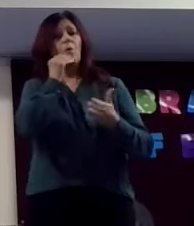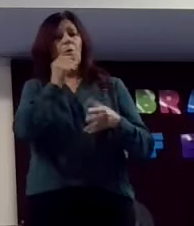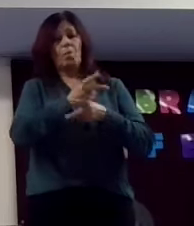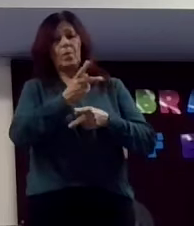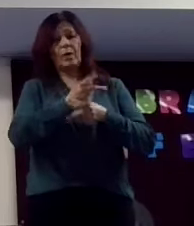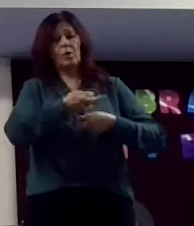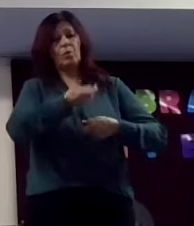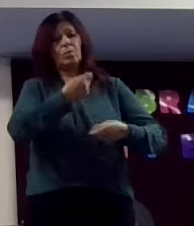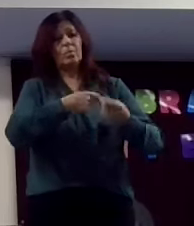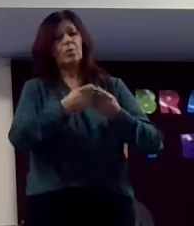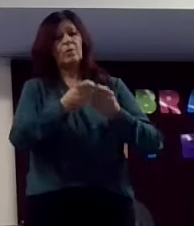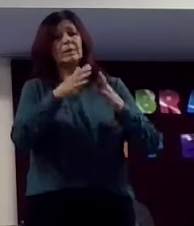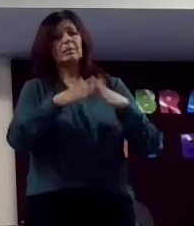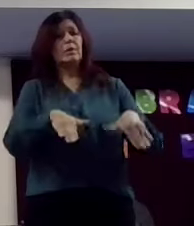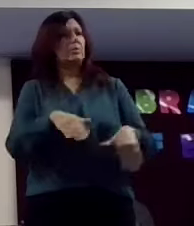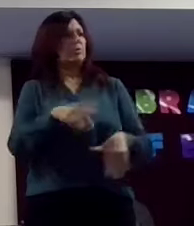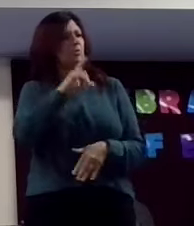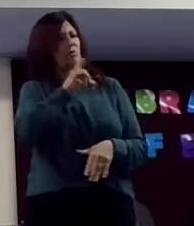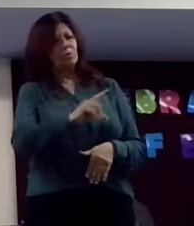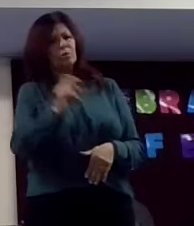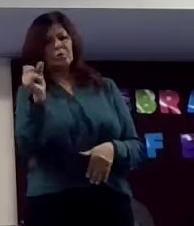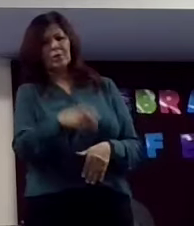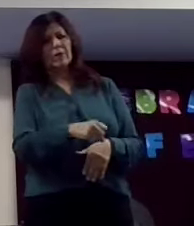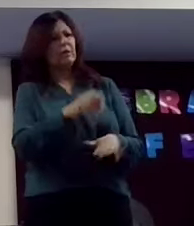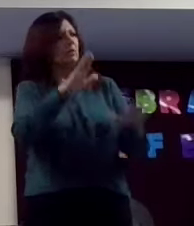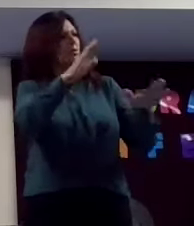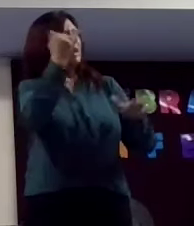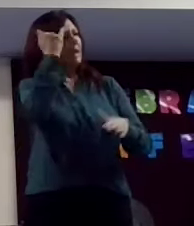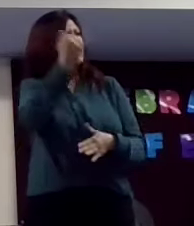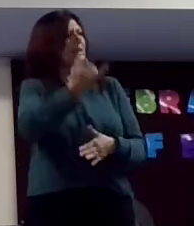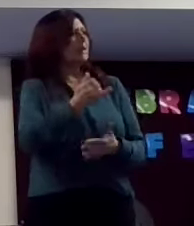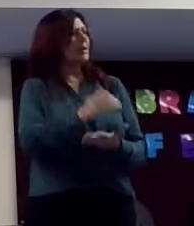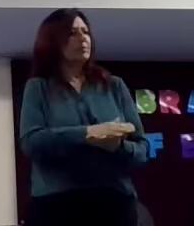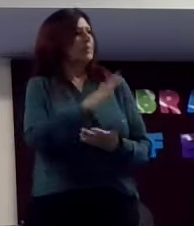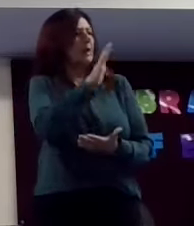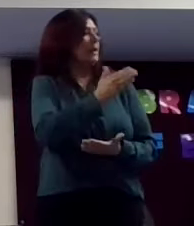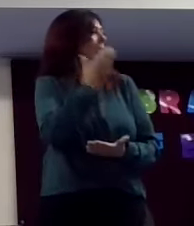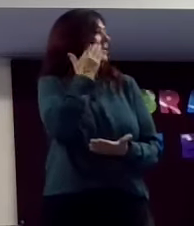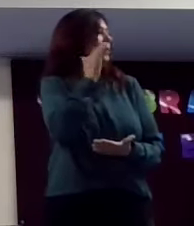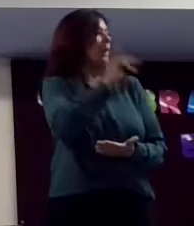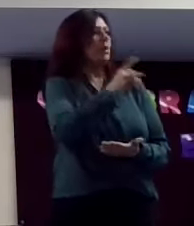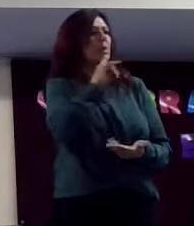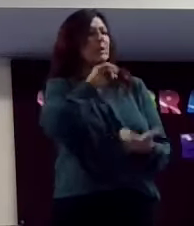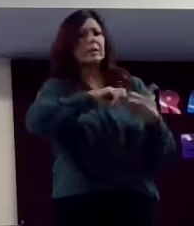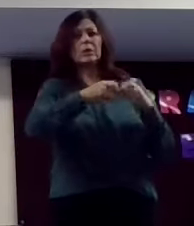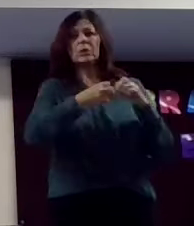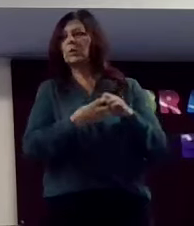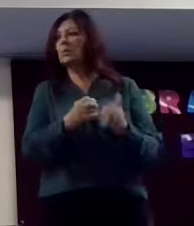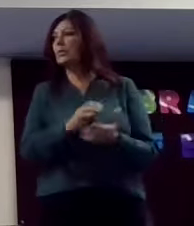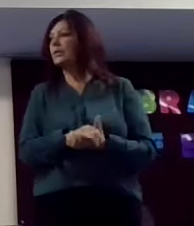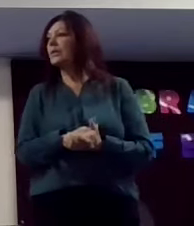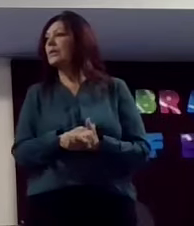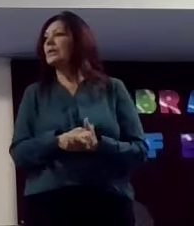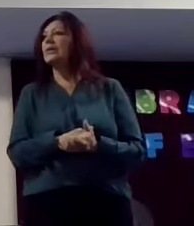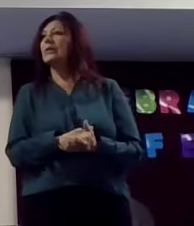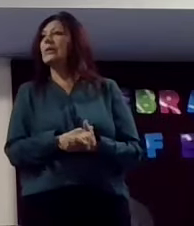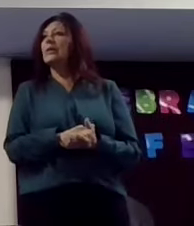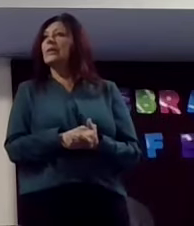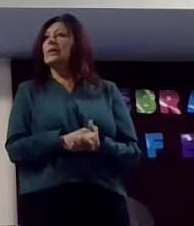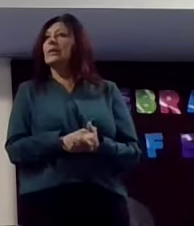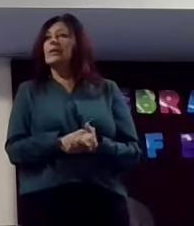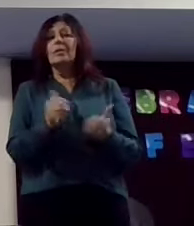and replace them with employee shifts? Sure, absolutely. That's a great idea, and I didn't even know that that was an issue. Along with